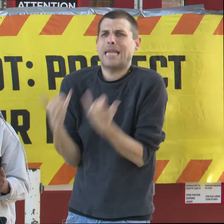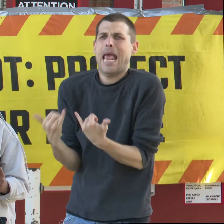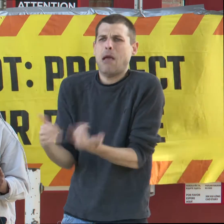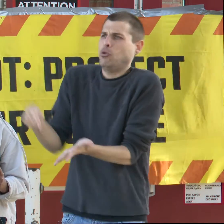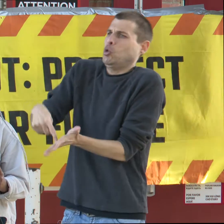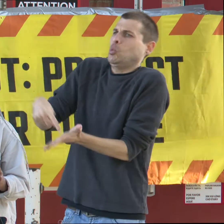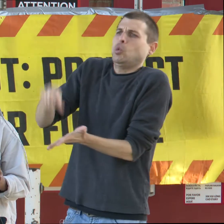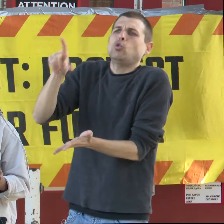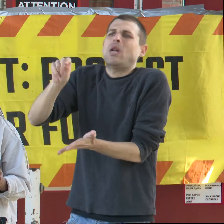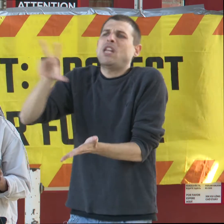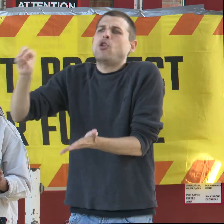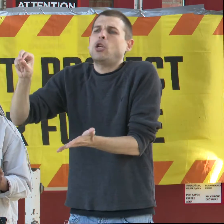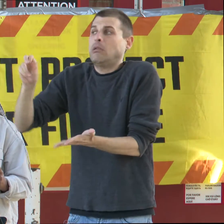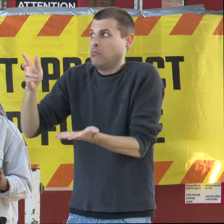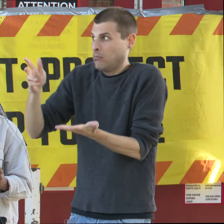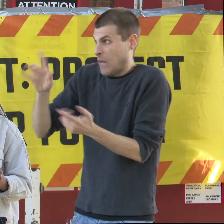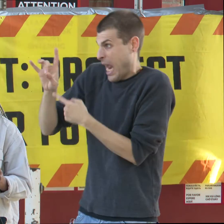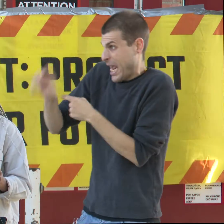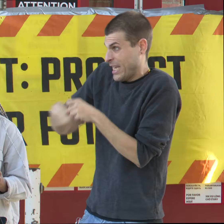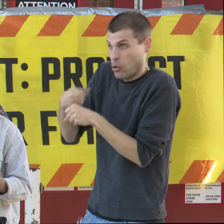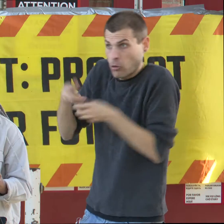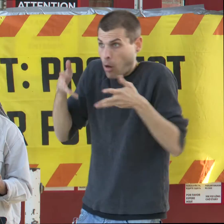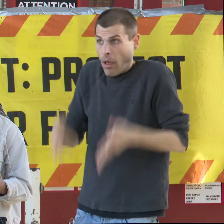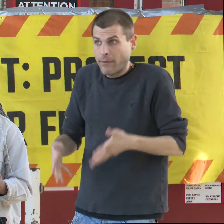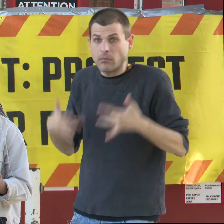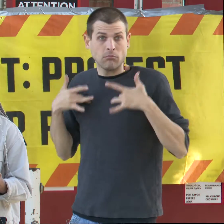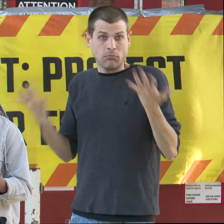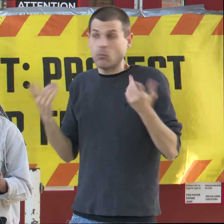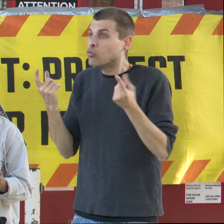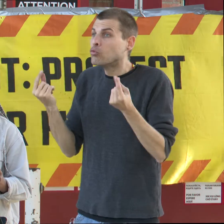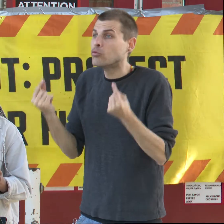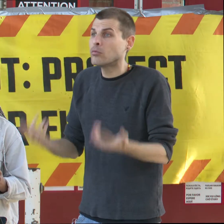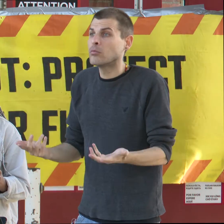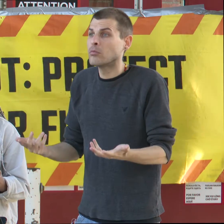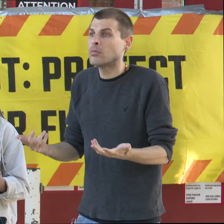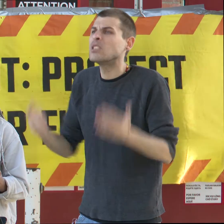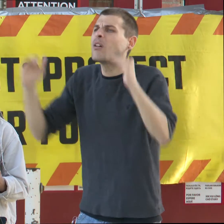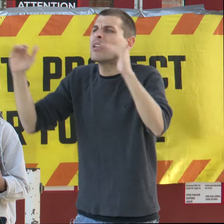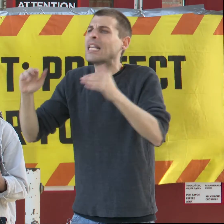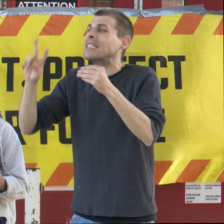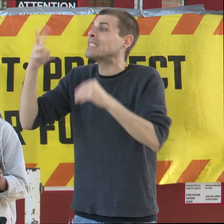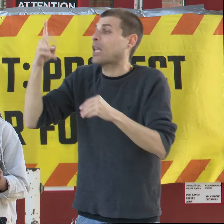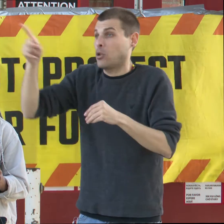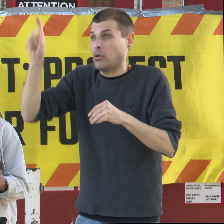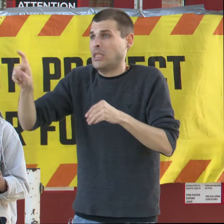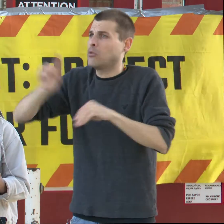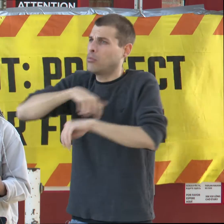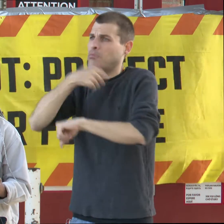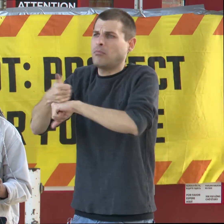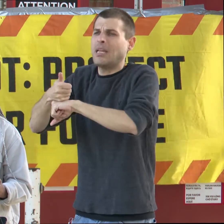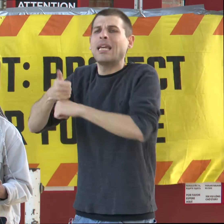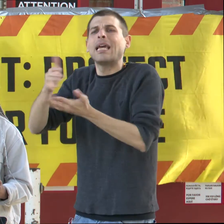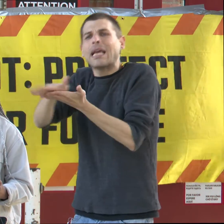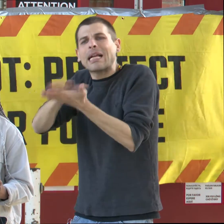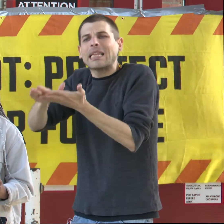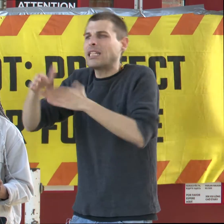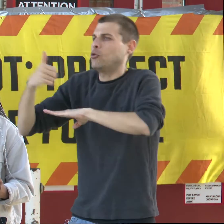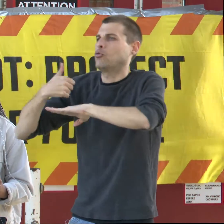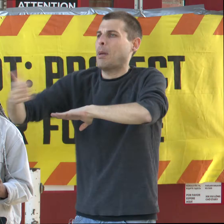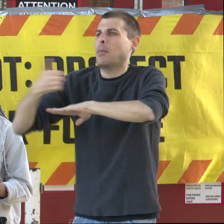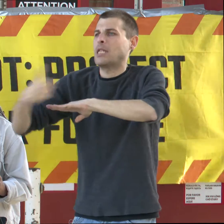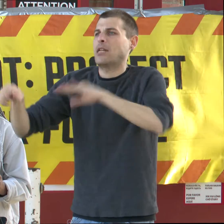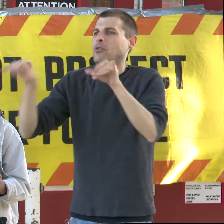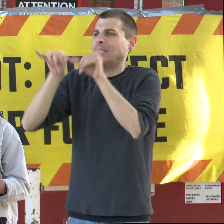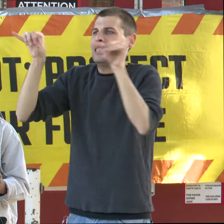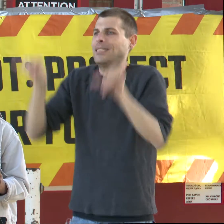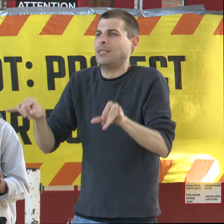2030? 2, you can work towards the implementation of cleaner and more accessible public transportation to help reduce the amount of